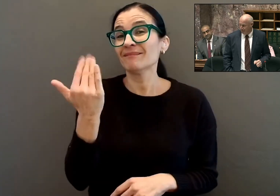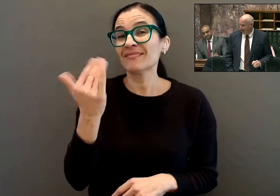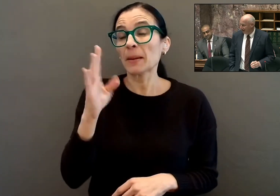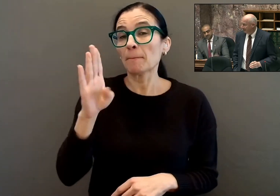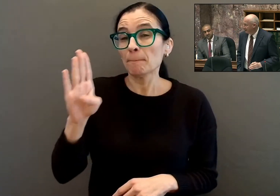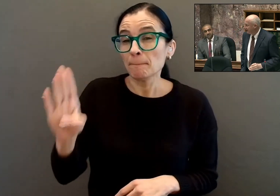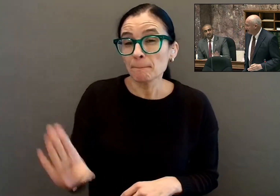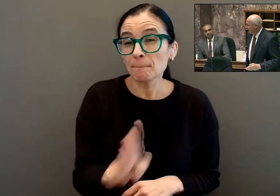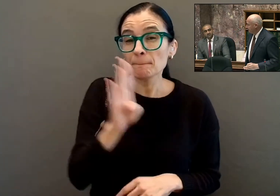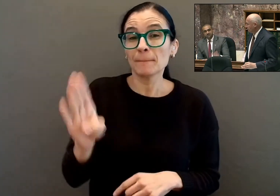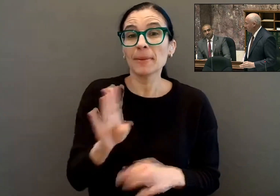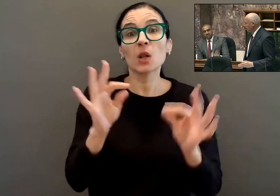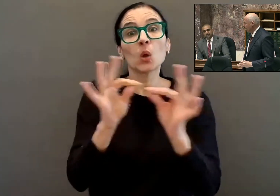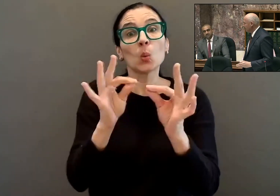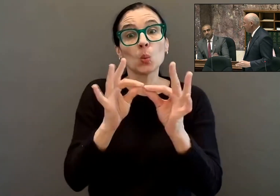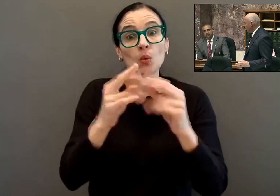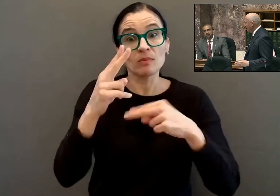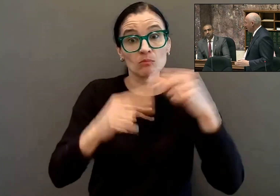Honourable Speaker.